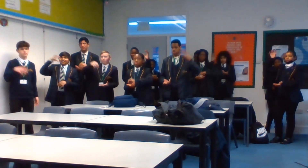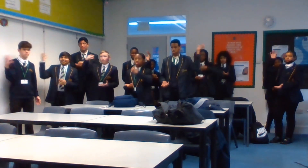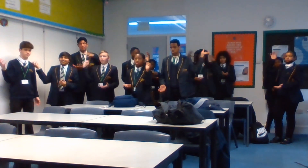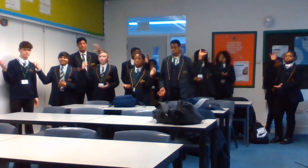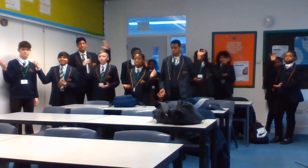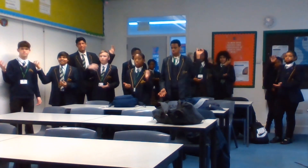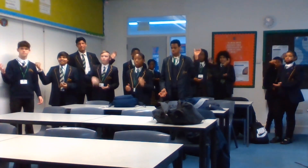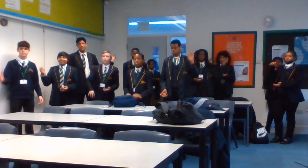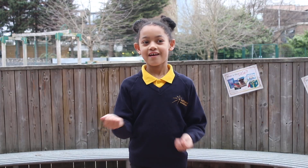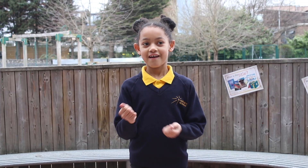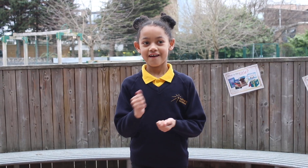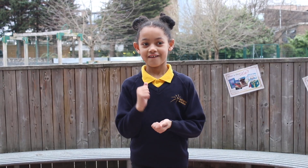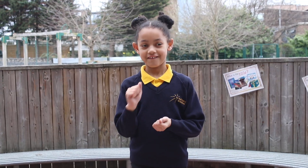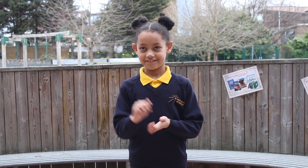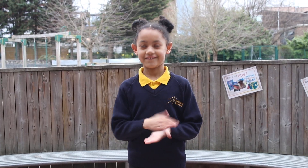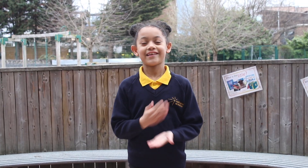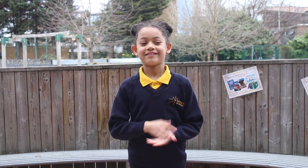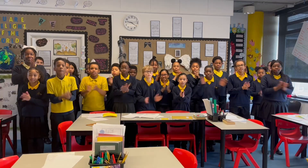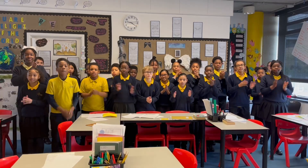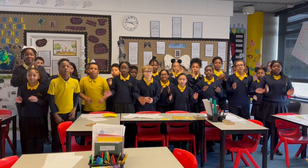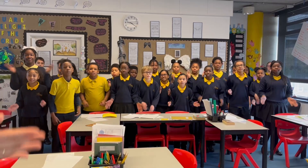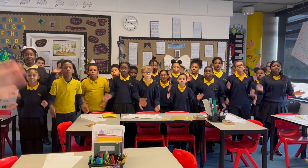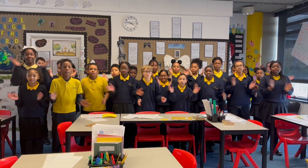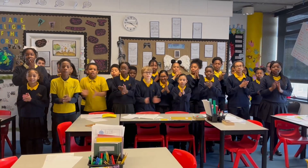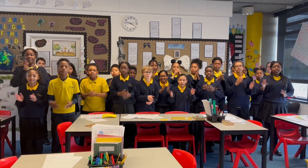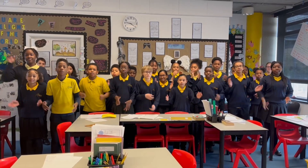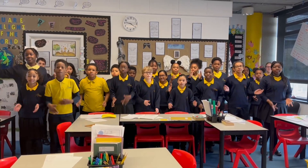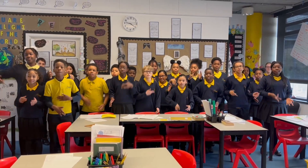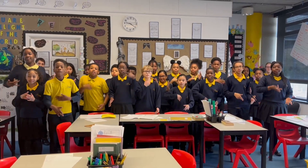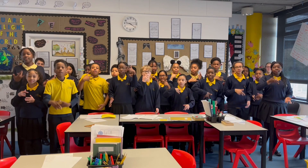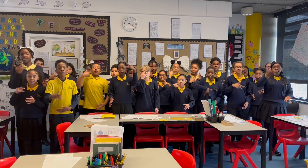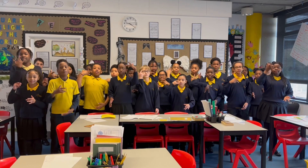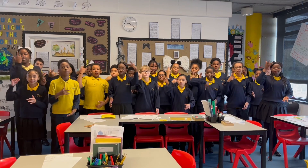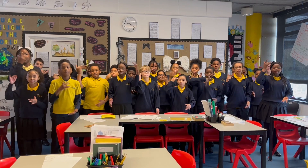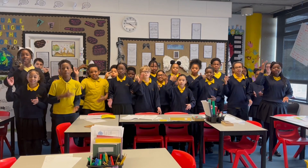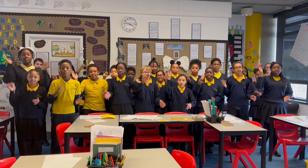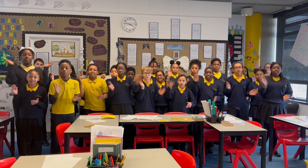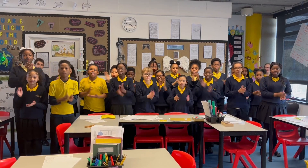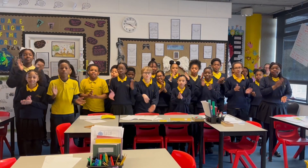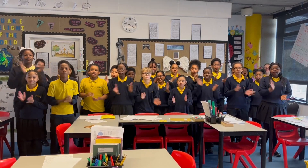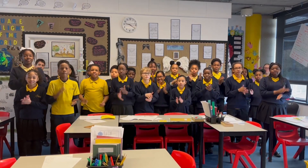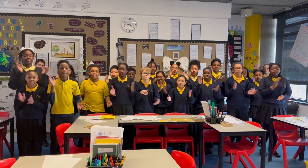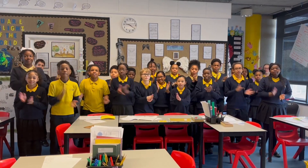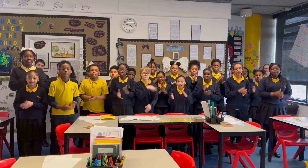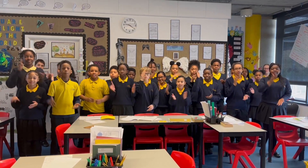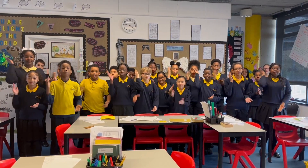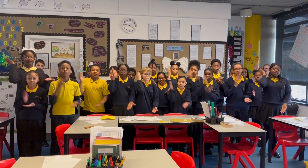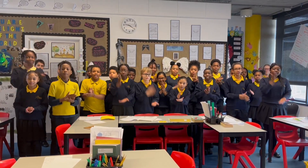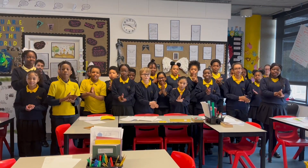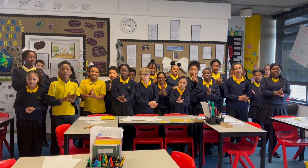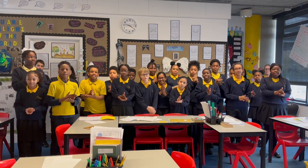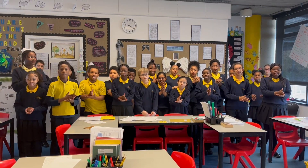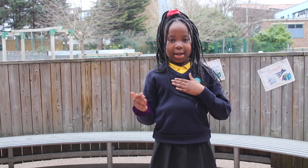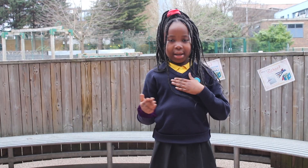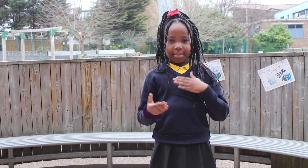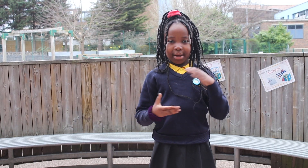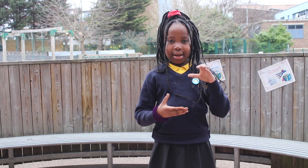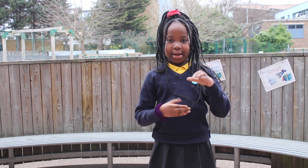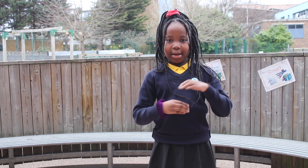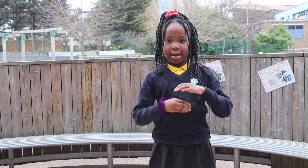I'm happy. Clap along if you feel like happiness is the truth. Because